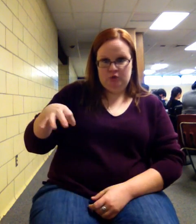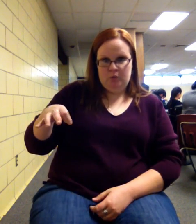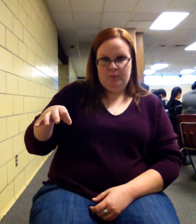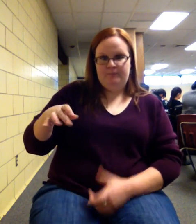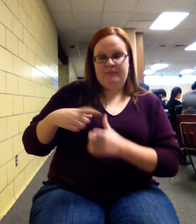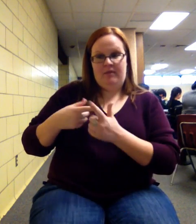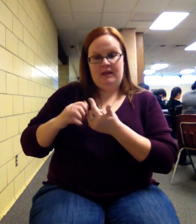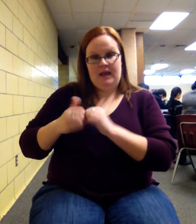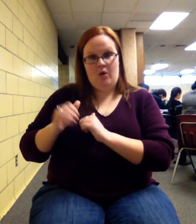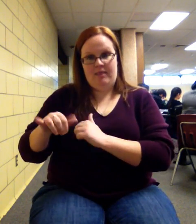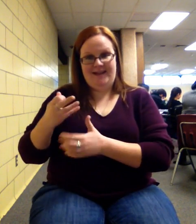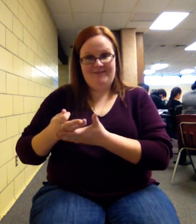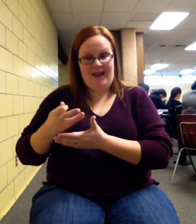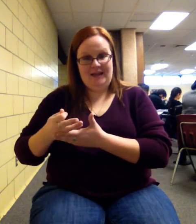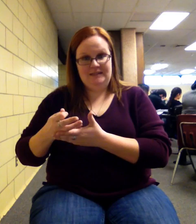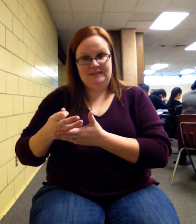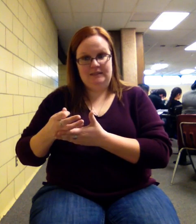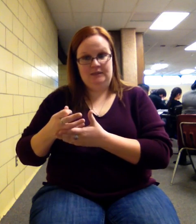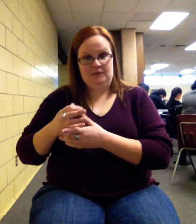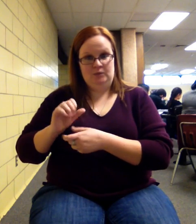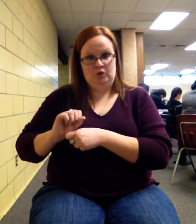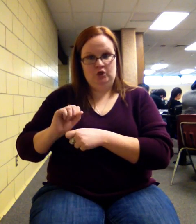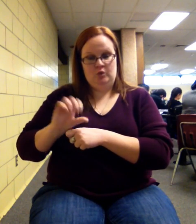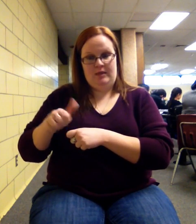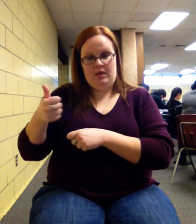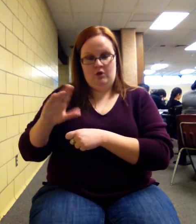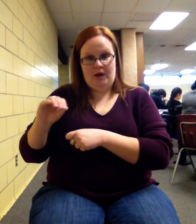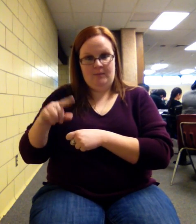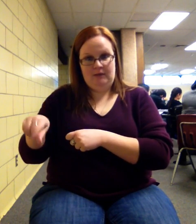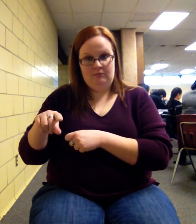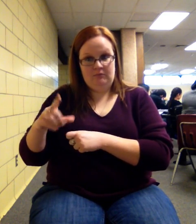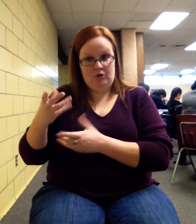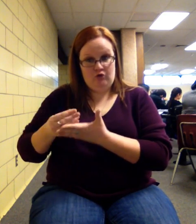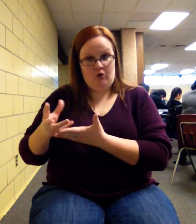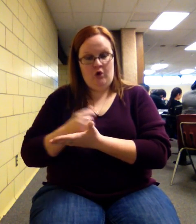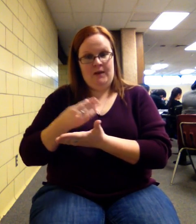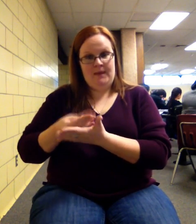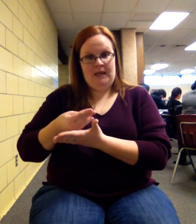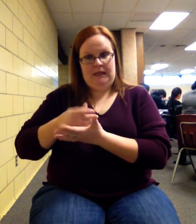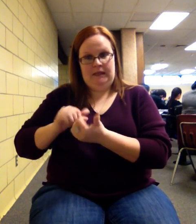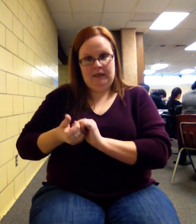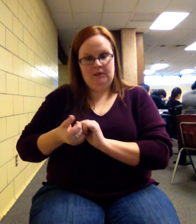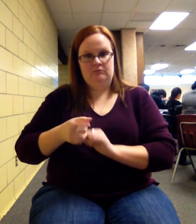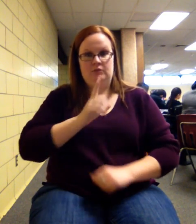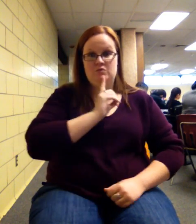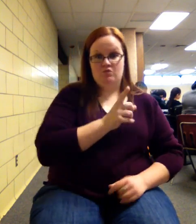way that that financing arm or that other company they sold that to earns money is that the real value of the furniture